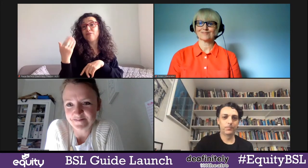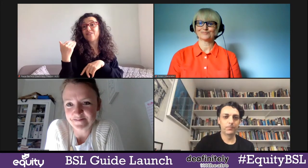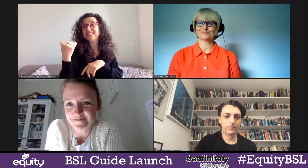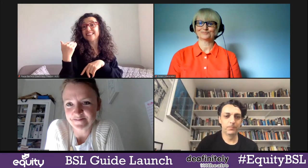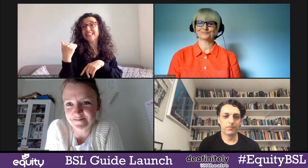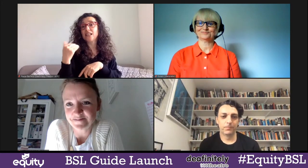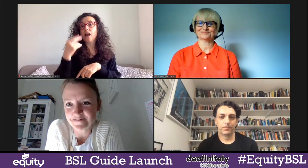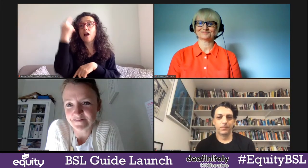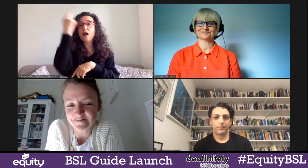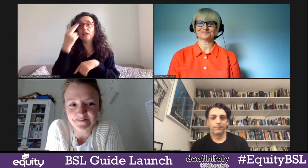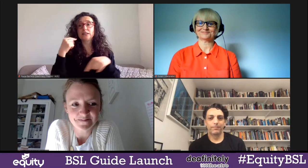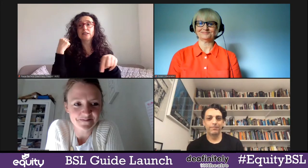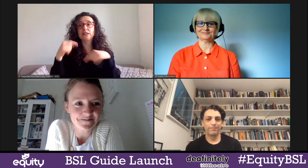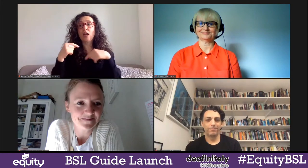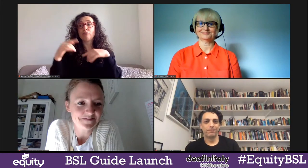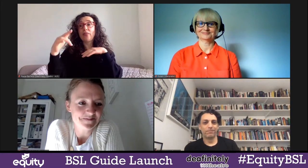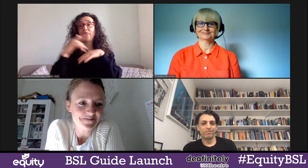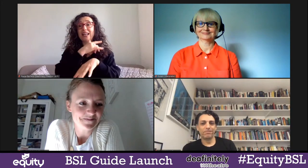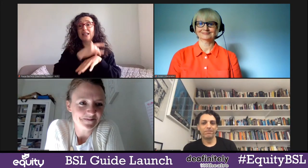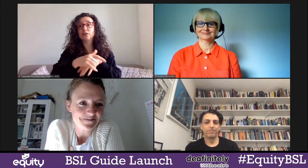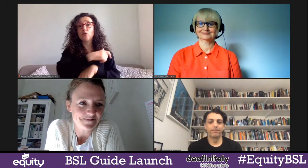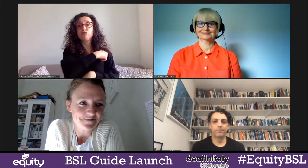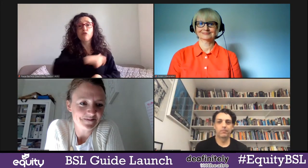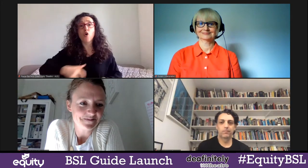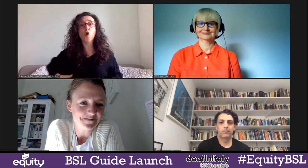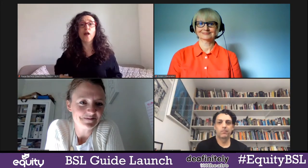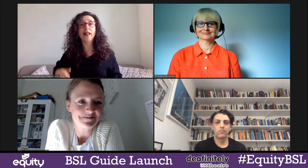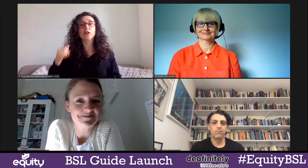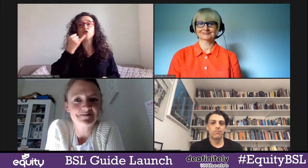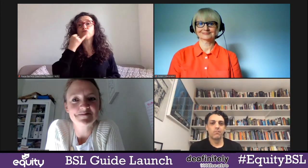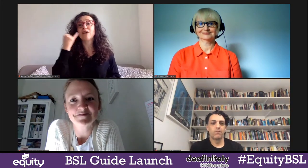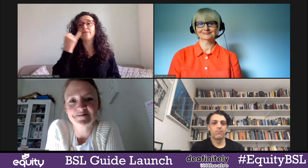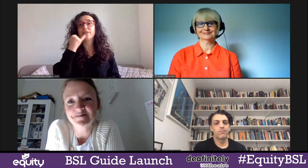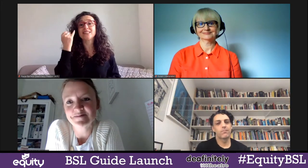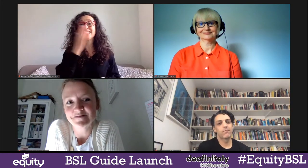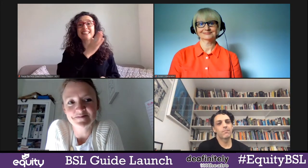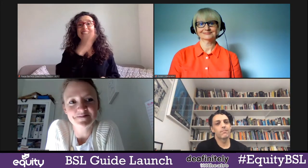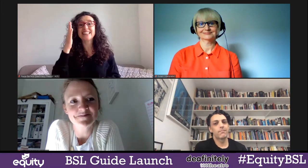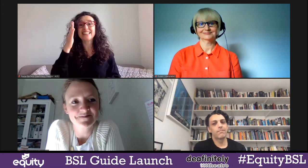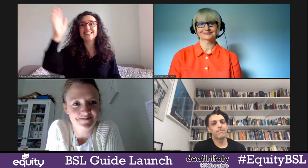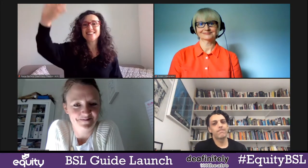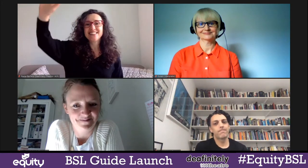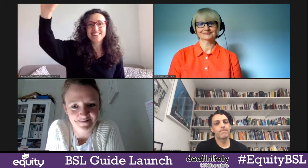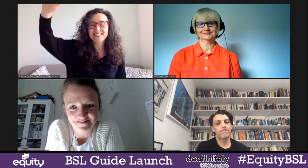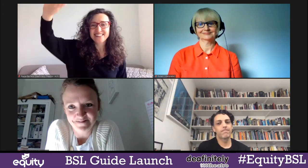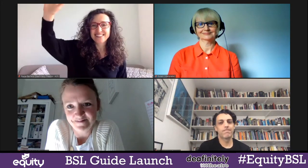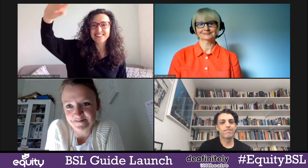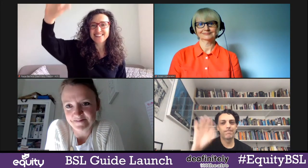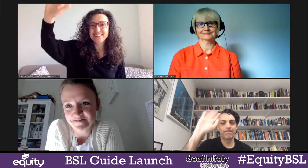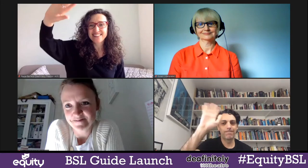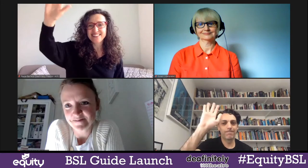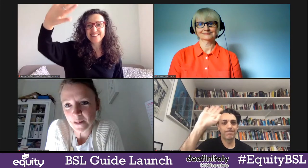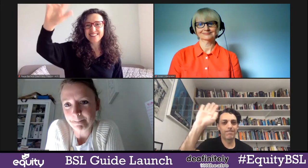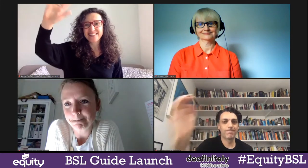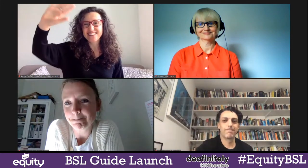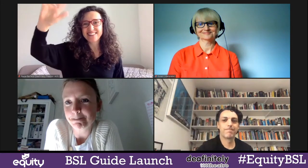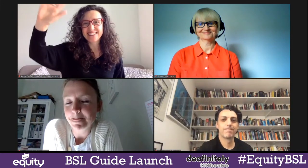director. Hello, Kerry. And previously the artistic director of the Theatre Royal Stratford East. So welcome, Kerry, to this